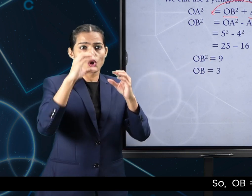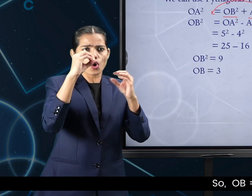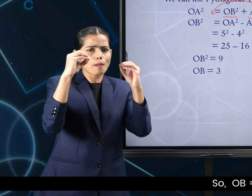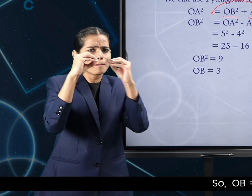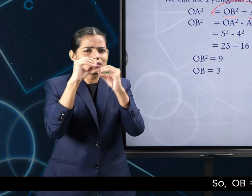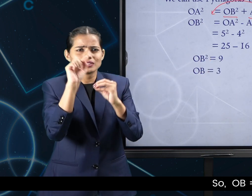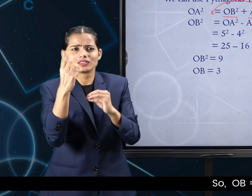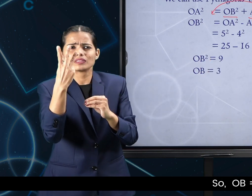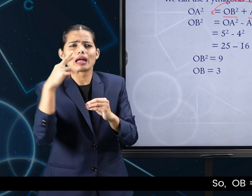OB is equal to 3.